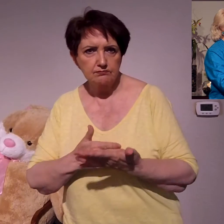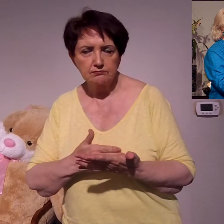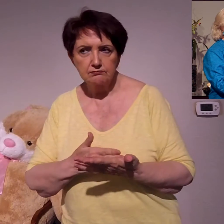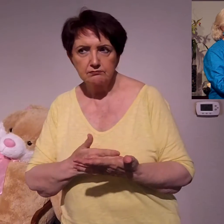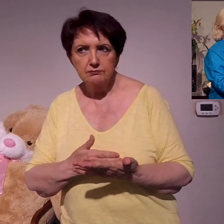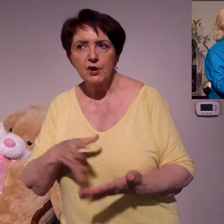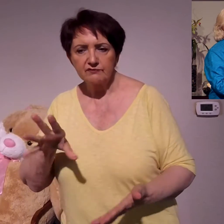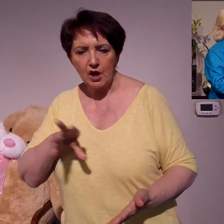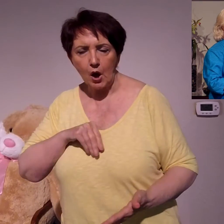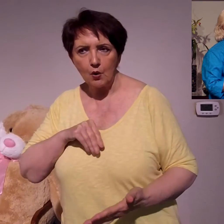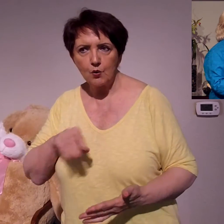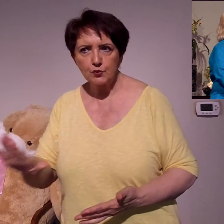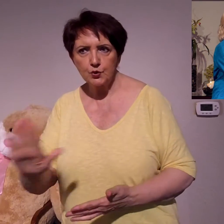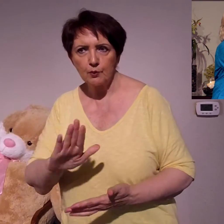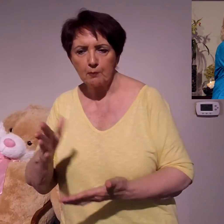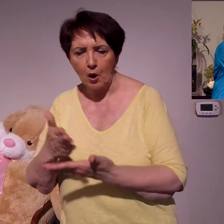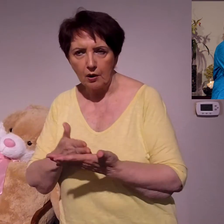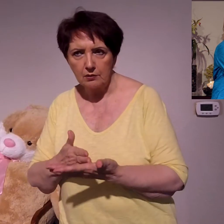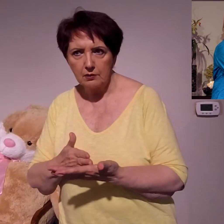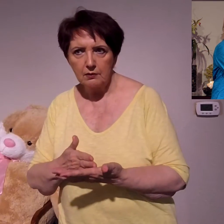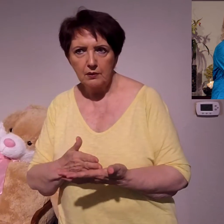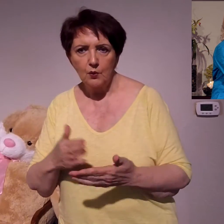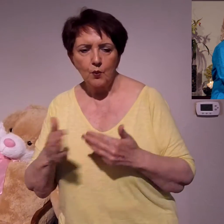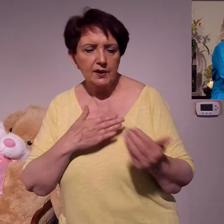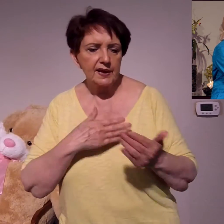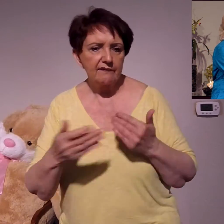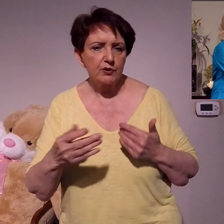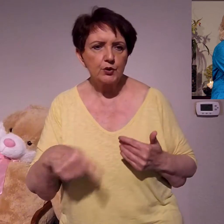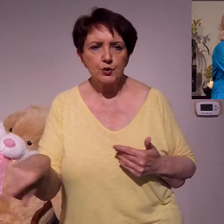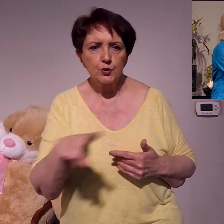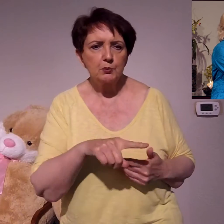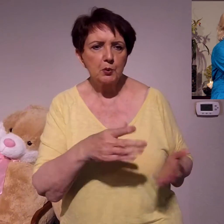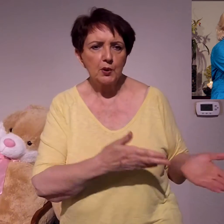have to own that part that we bring to